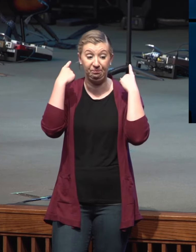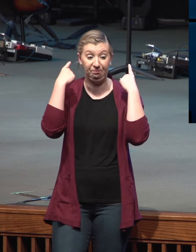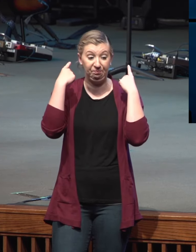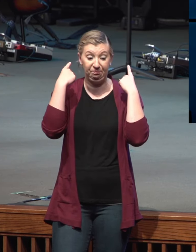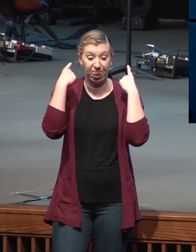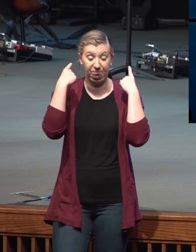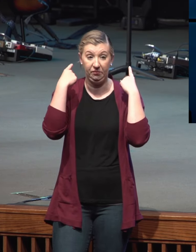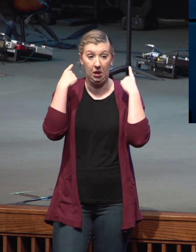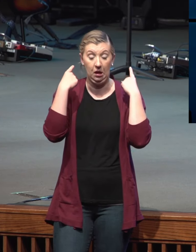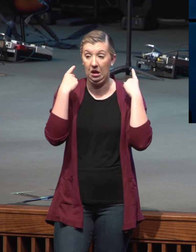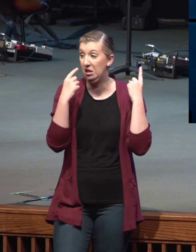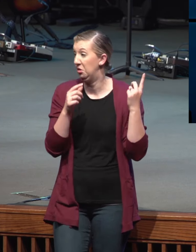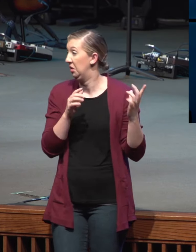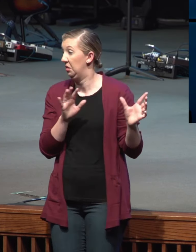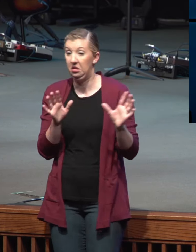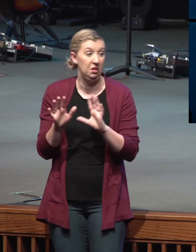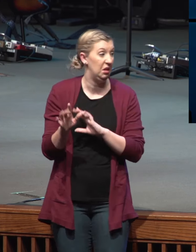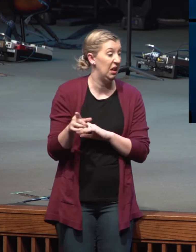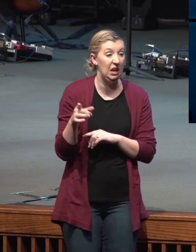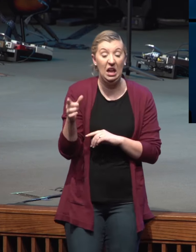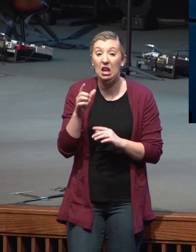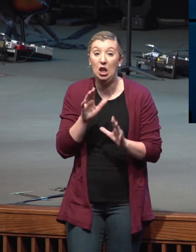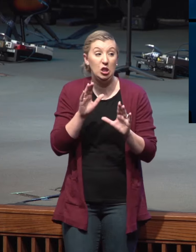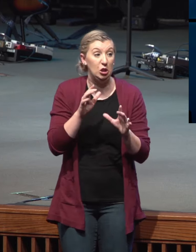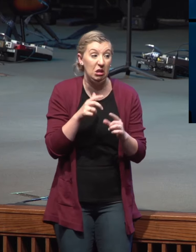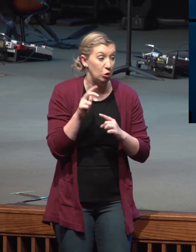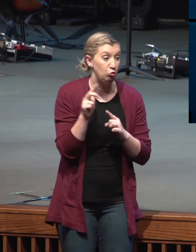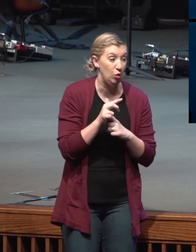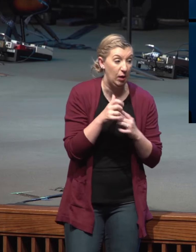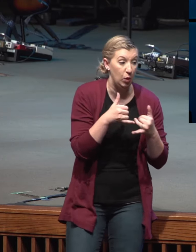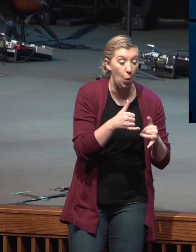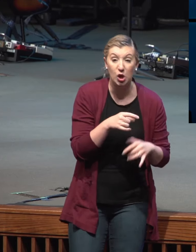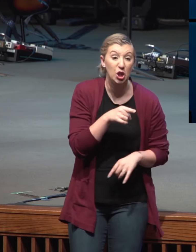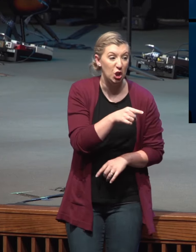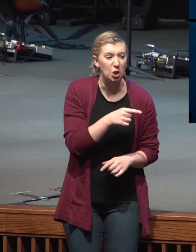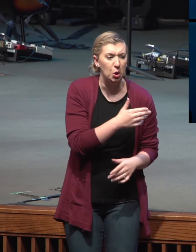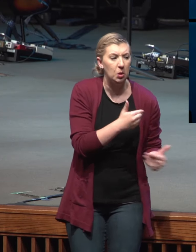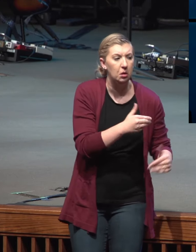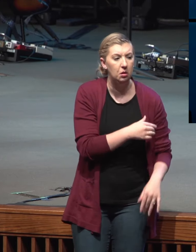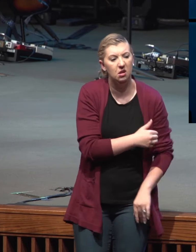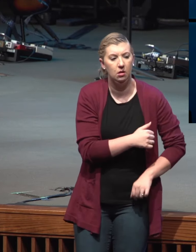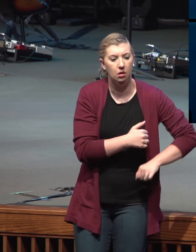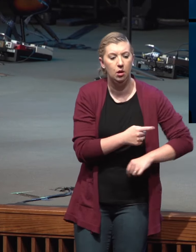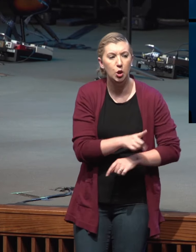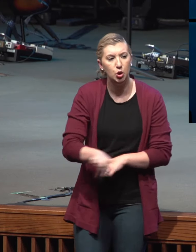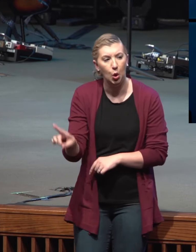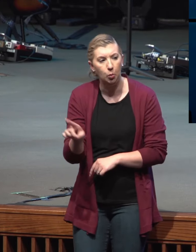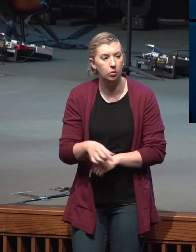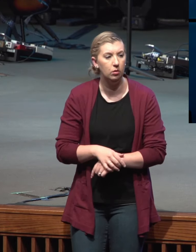They just keep telling everybody, hey, there's a great reward. There's a great reward. You should do it. You should go.